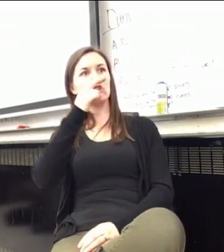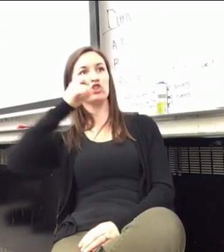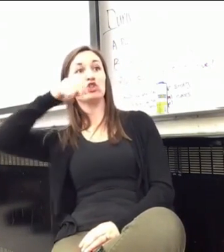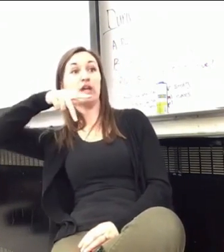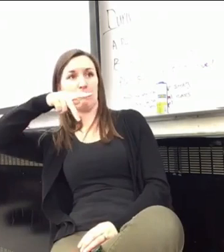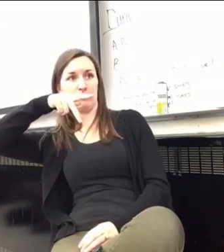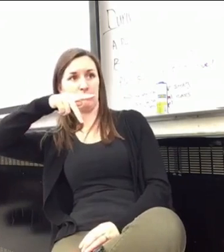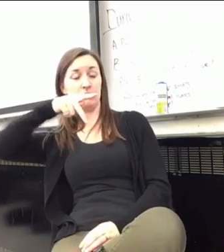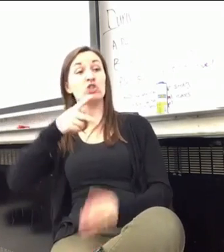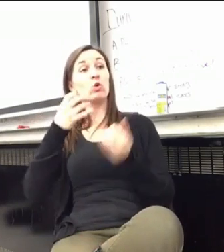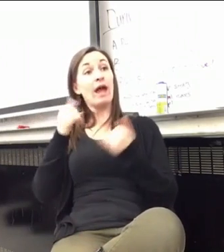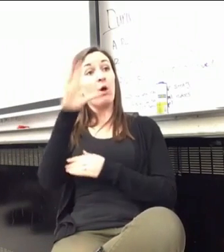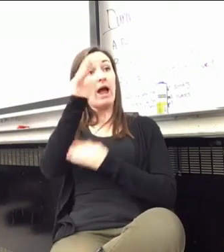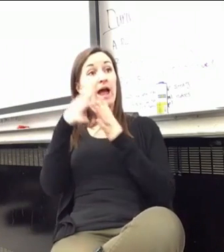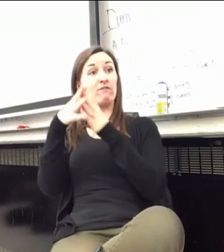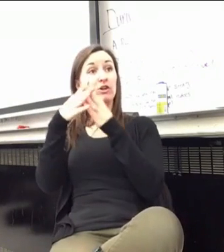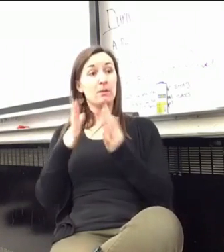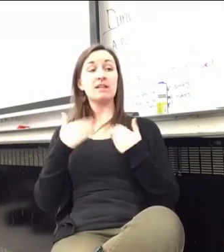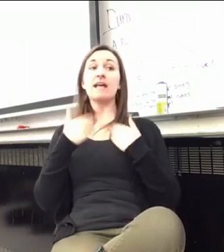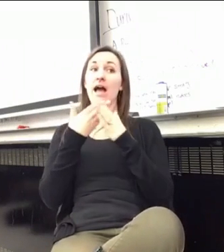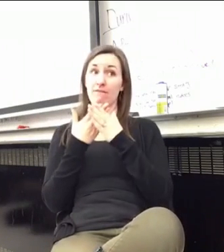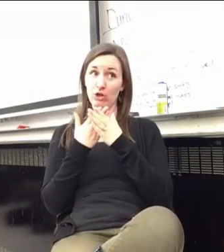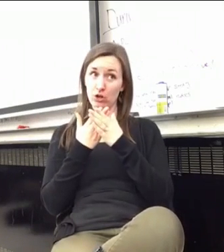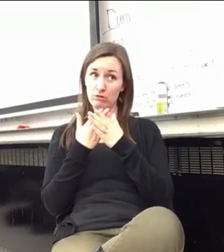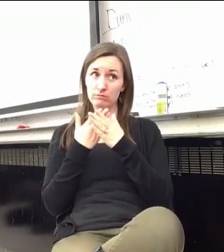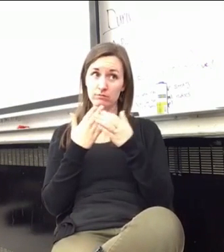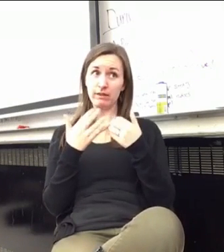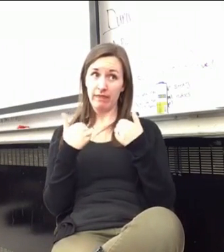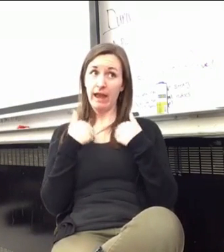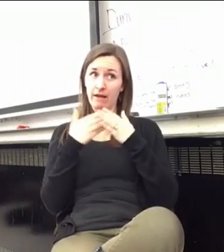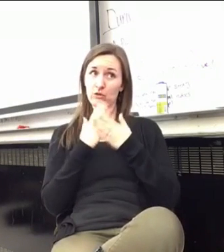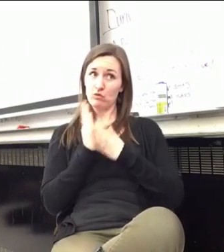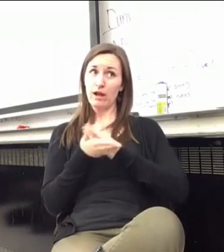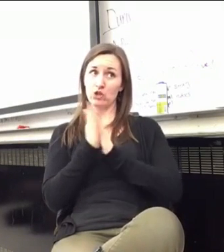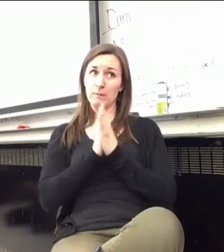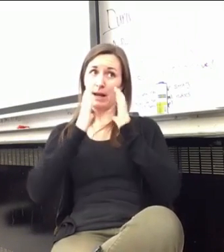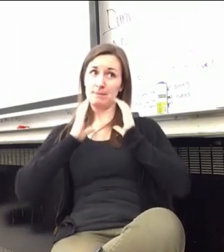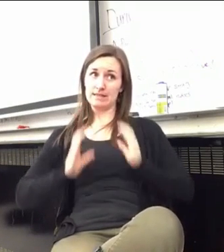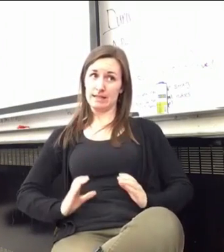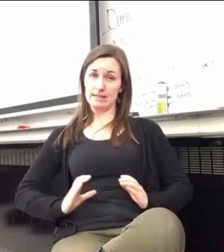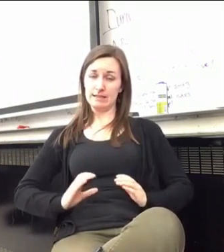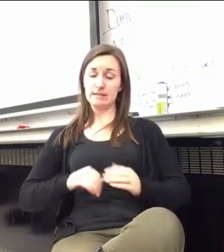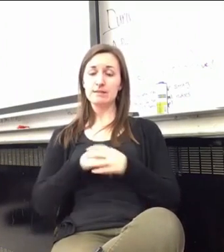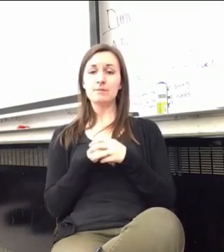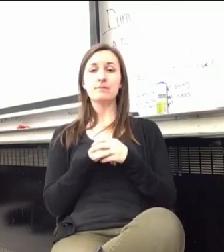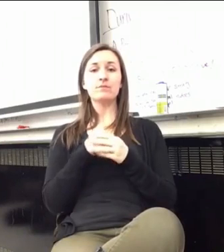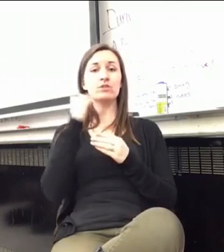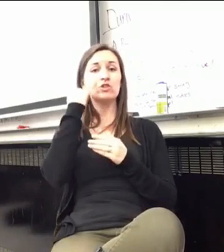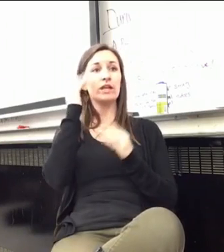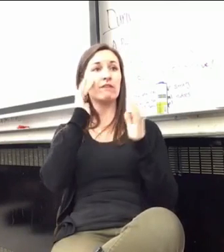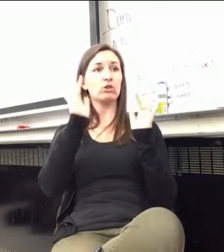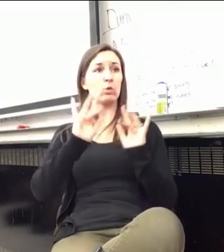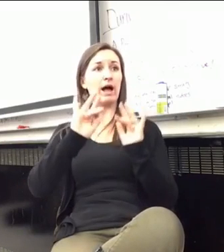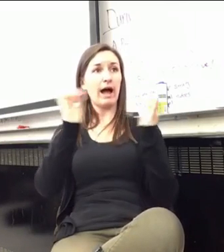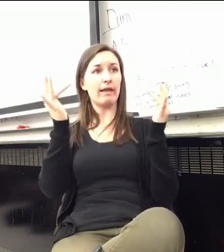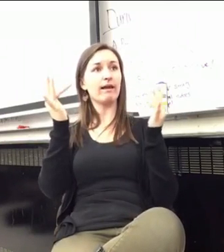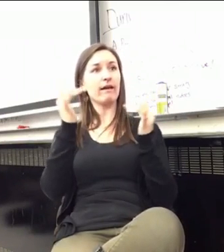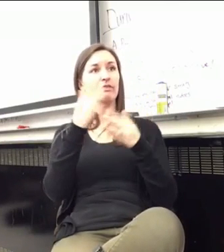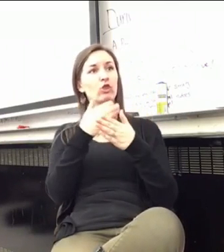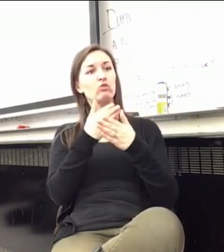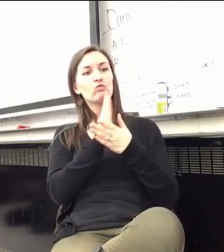be the right to become citizens. The 15th Amendment, if you will highlight the right to